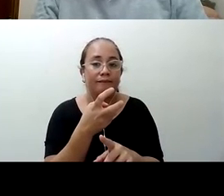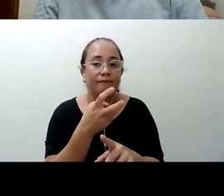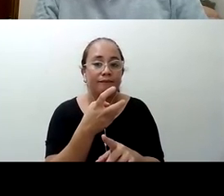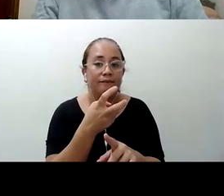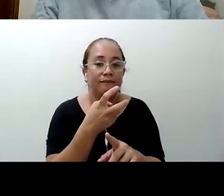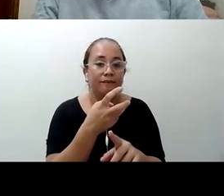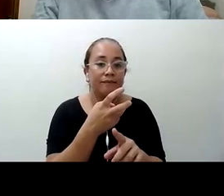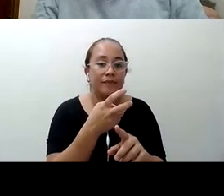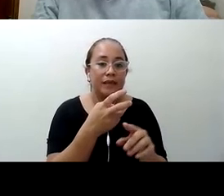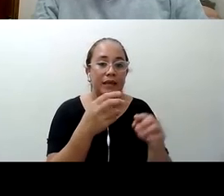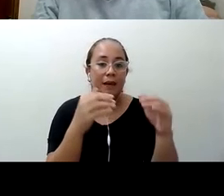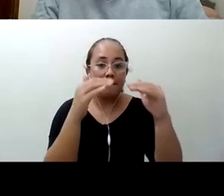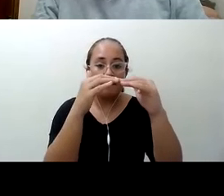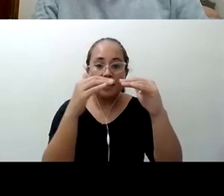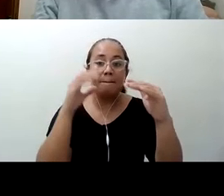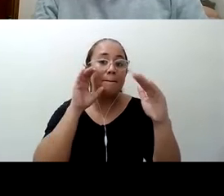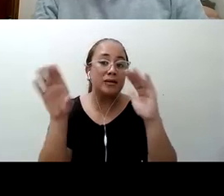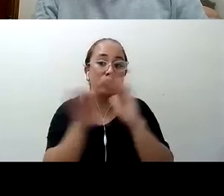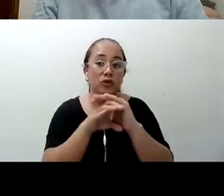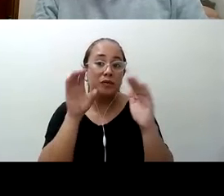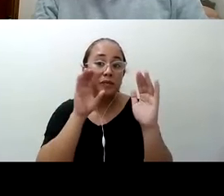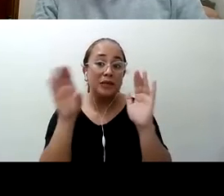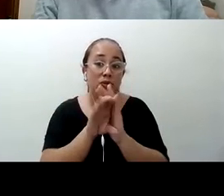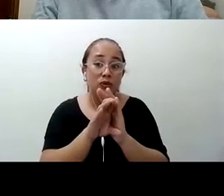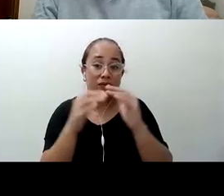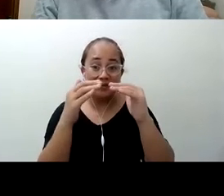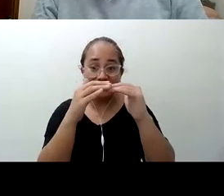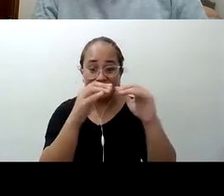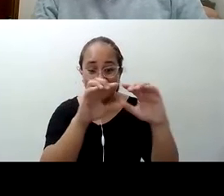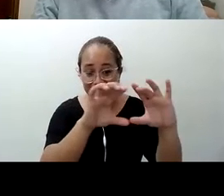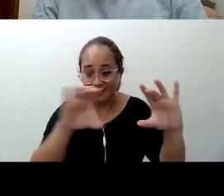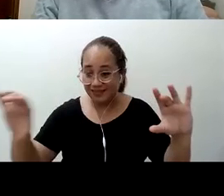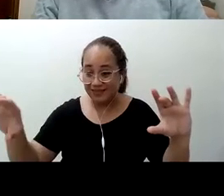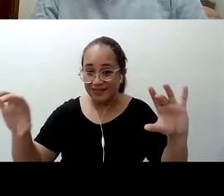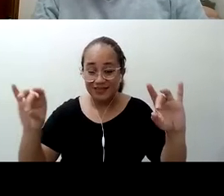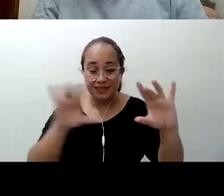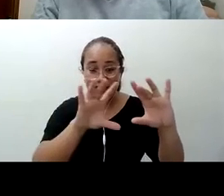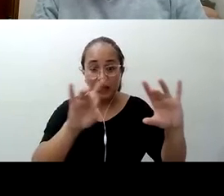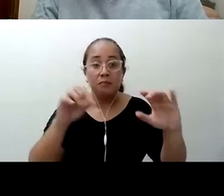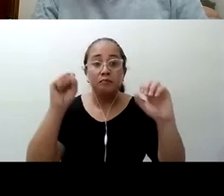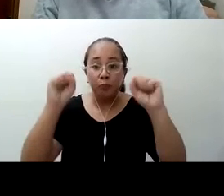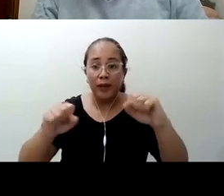lines of pictures, lines of drawings, you can either put a space